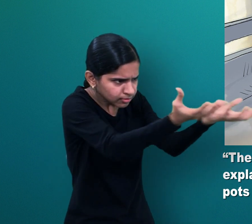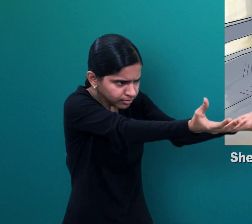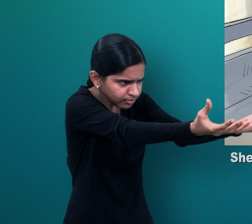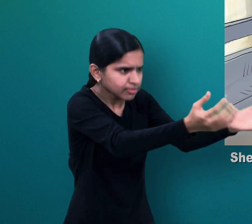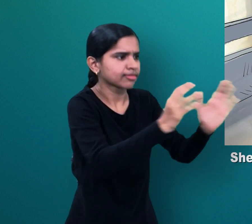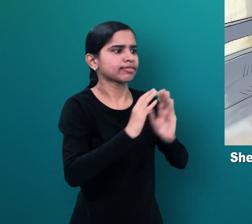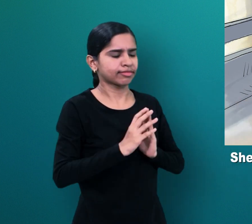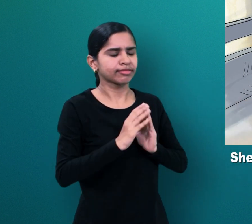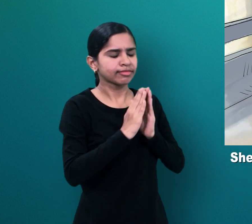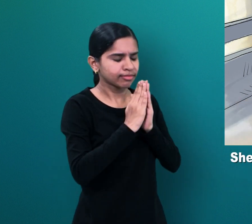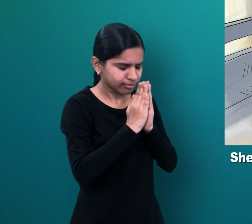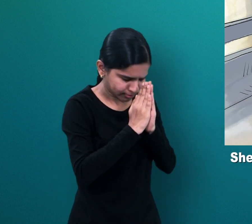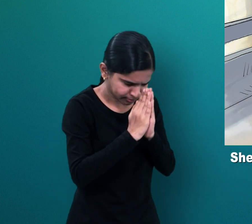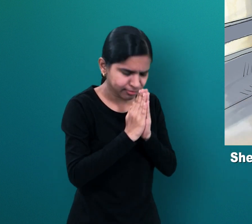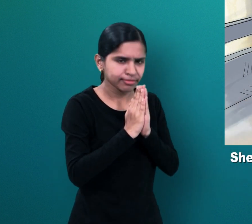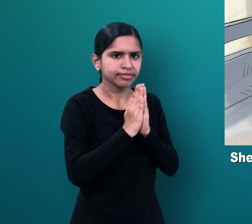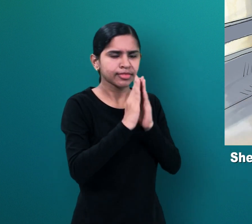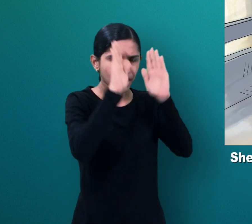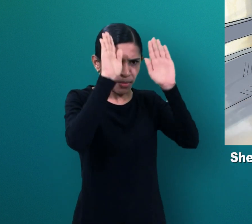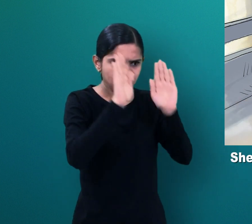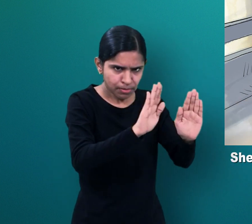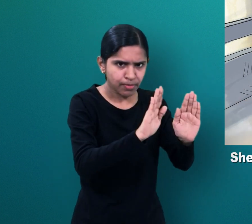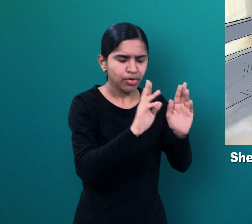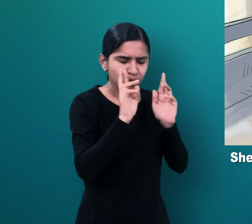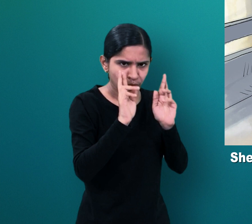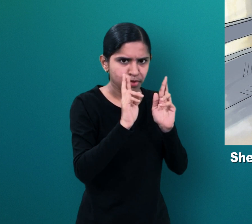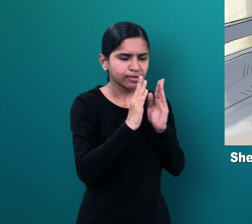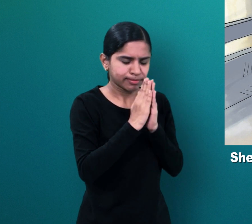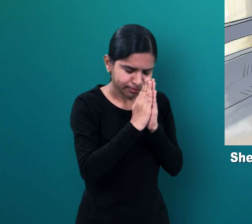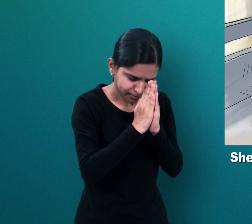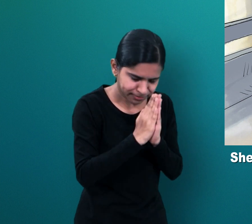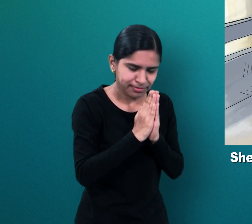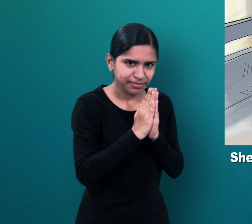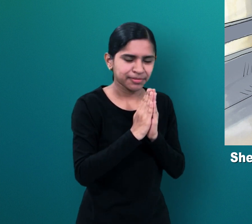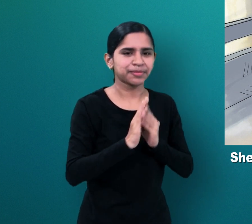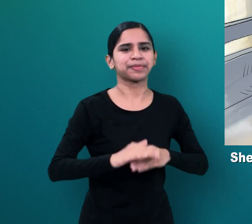She set the fire ablaze and whispered words of blessings.